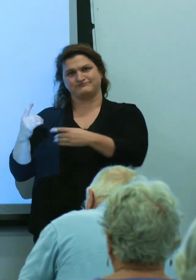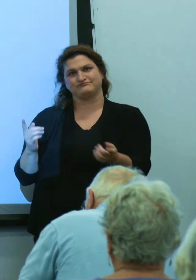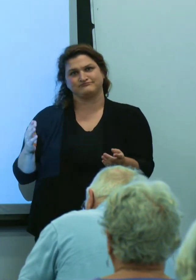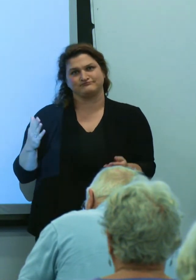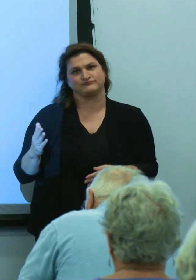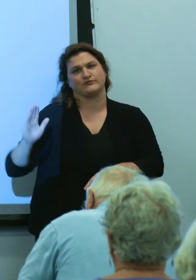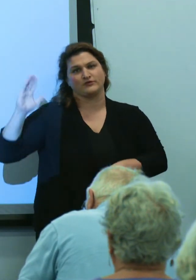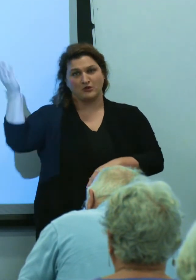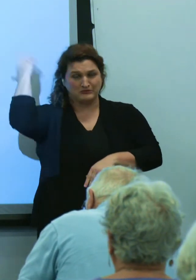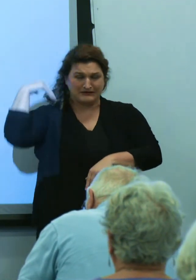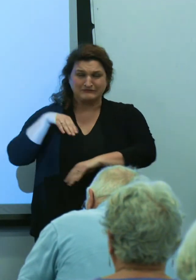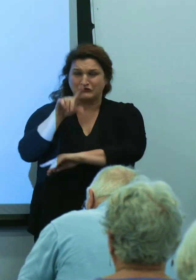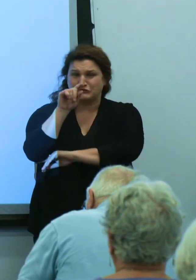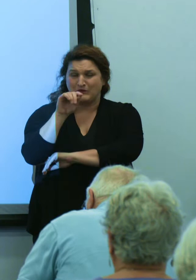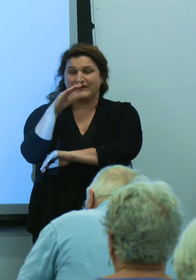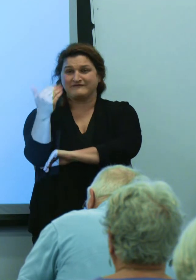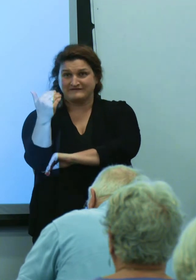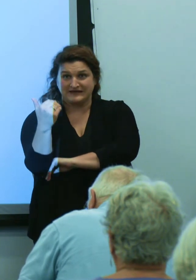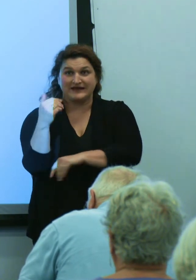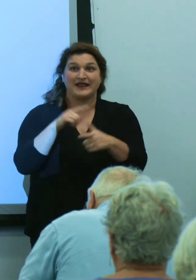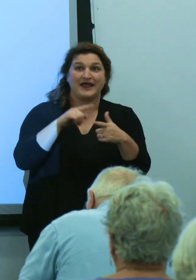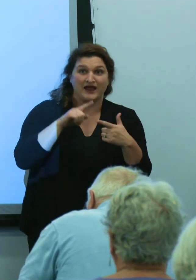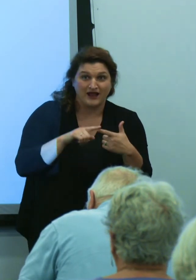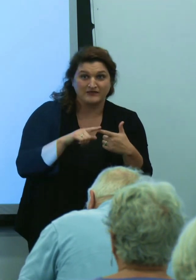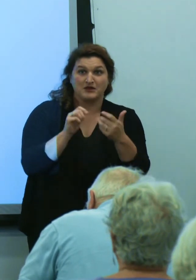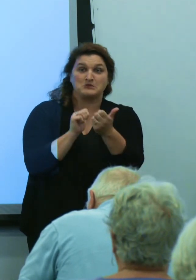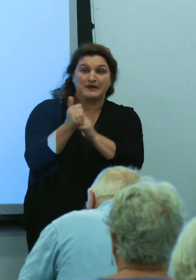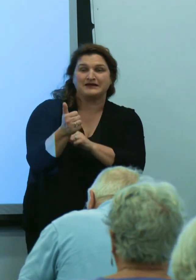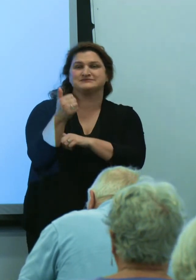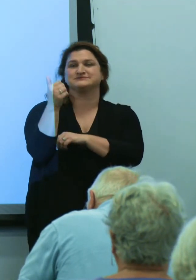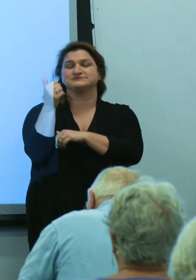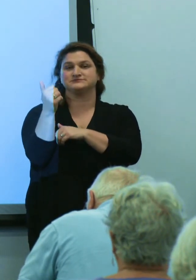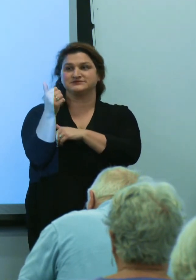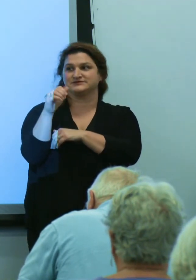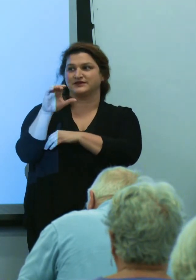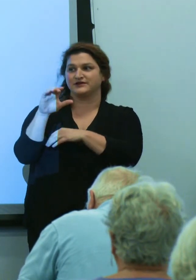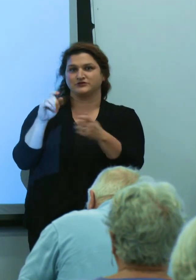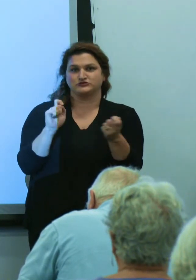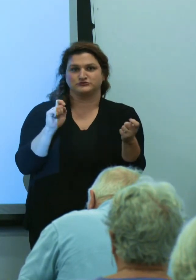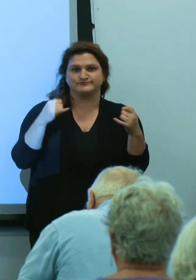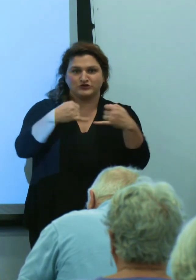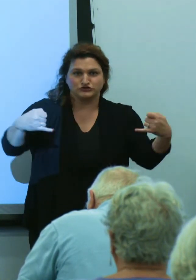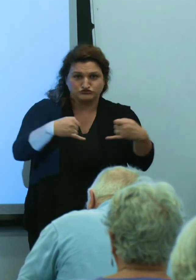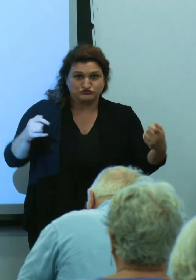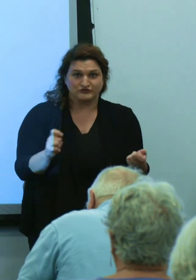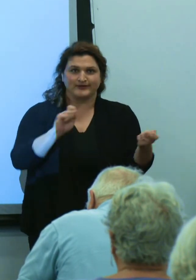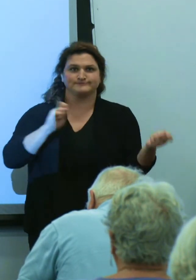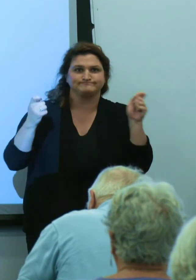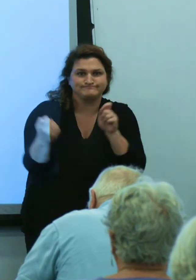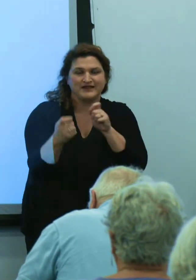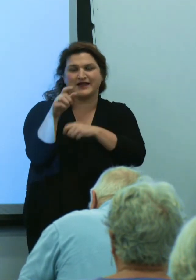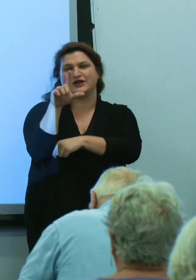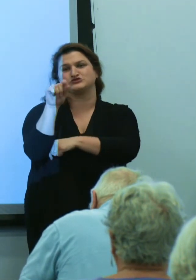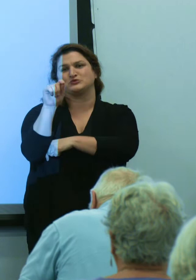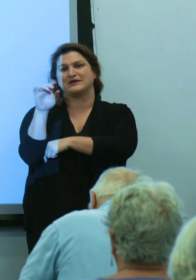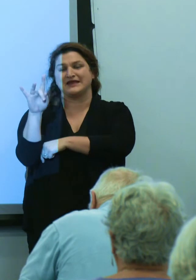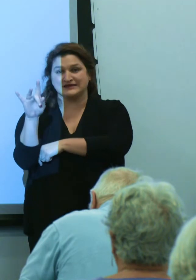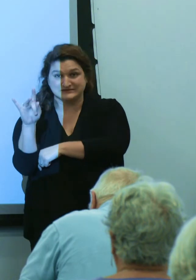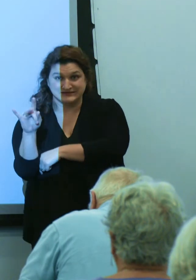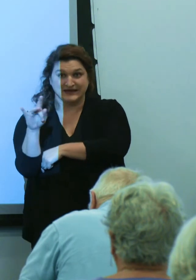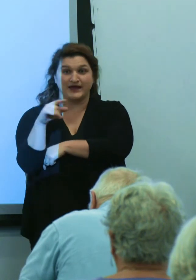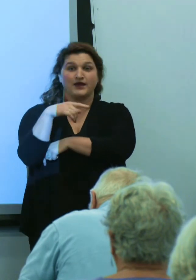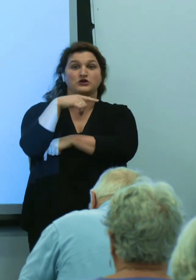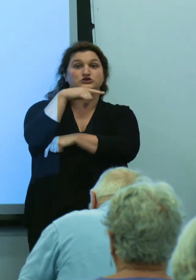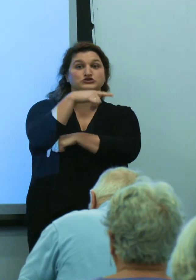congressional redistricting reform in 2018. In 2021, Catherine was the director of Ohio Citizens